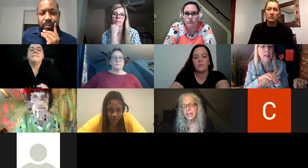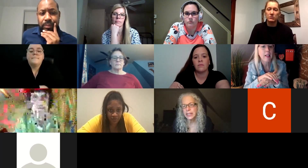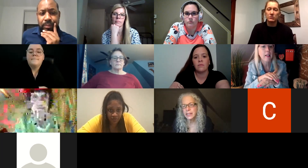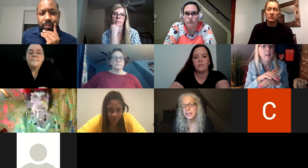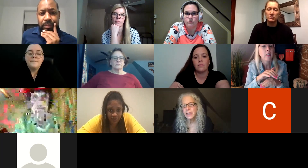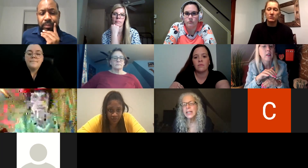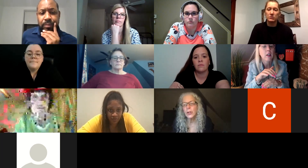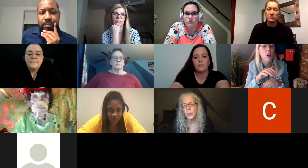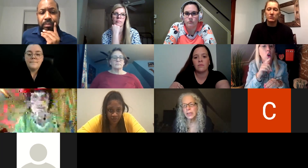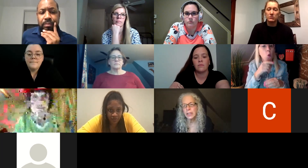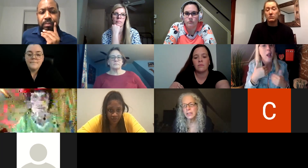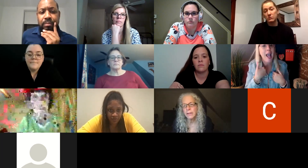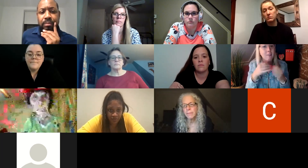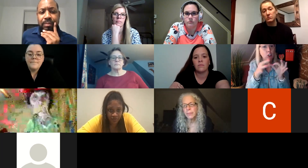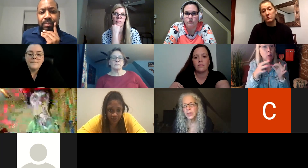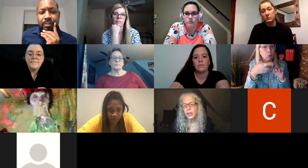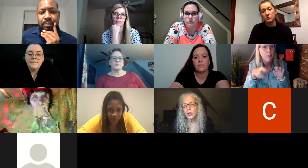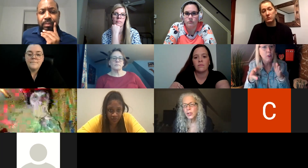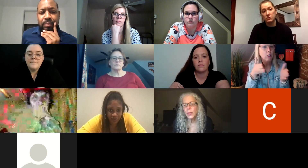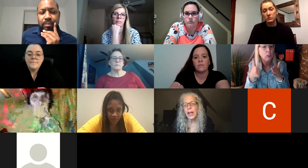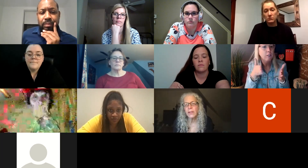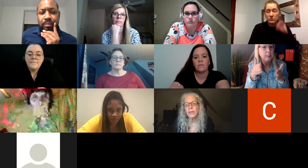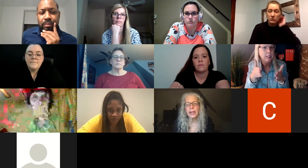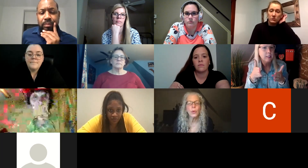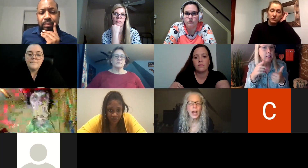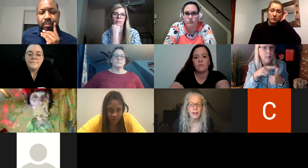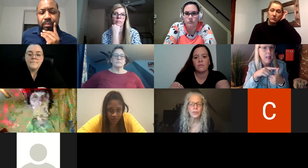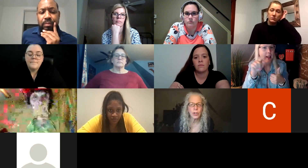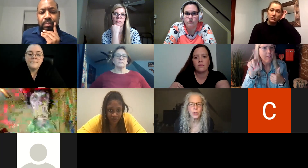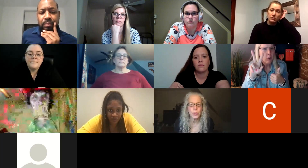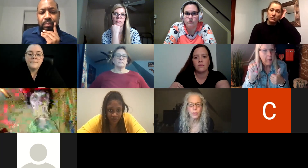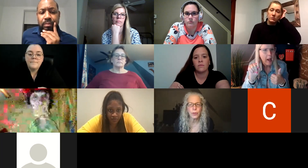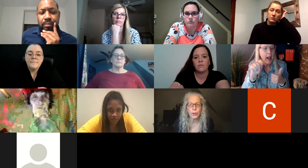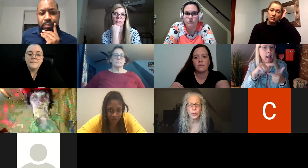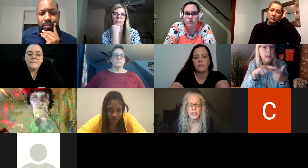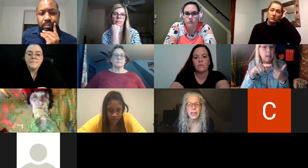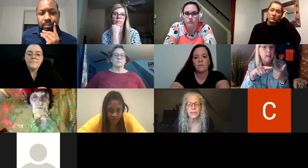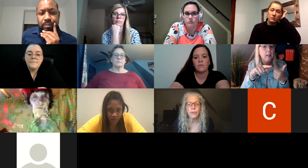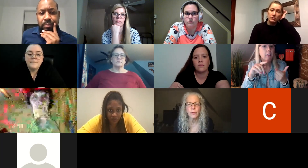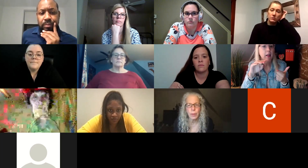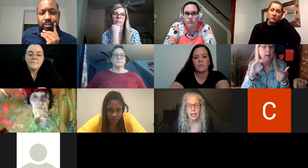states in New England. Do you have, like, who has interpreter referral service, like Vermont,